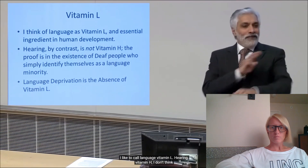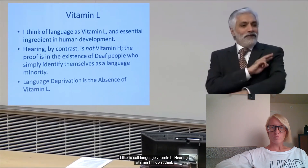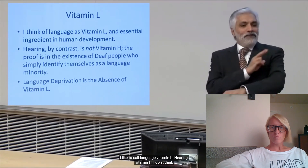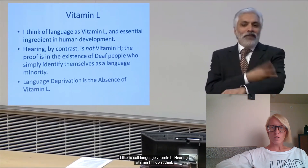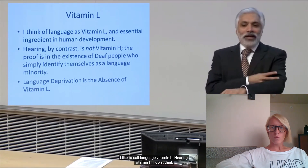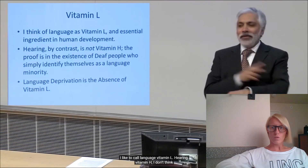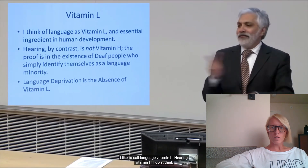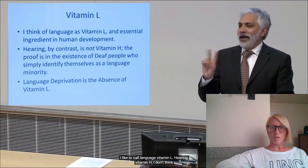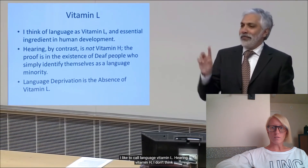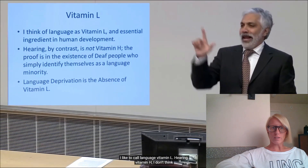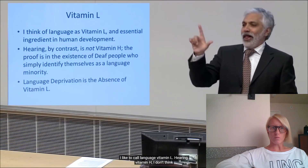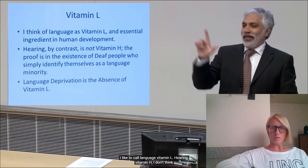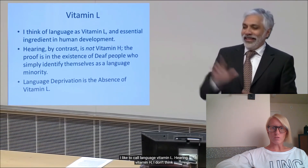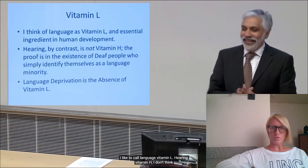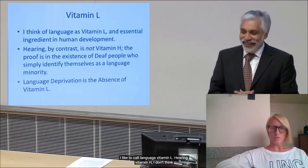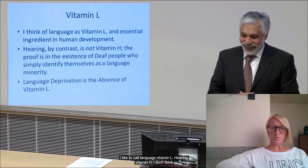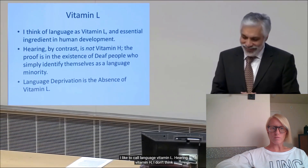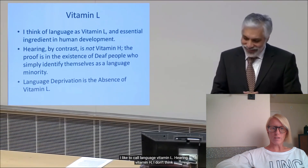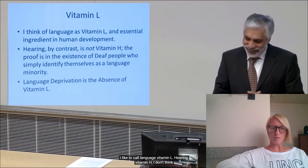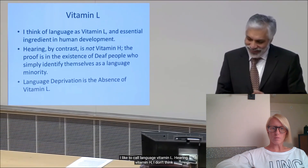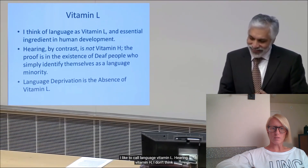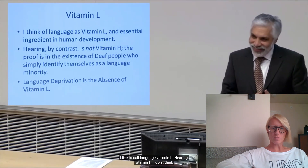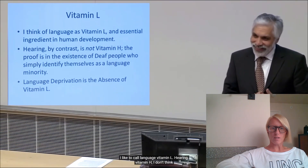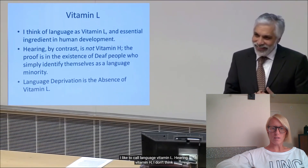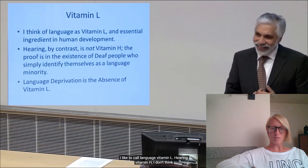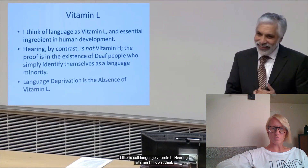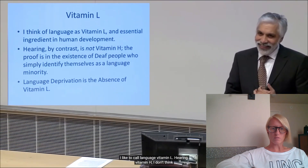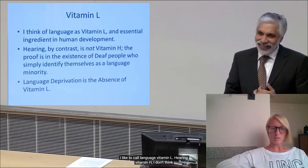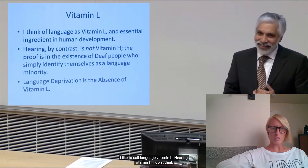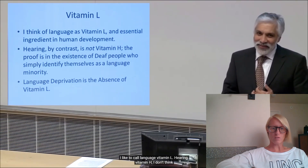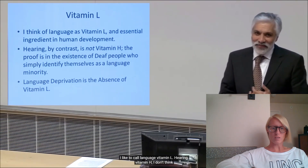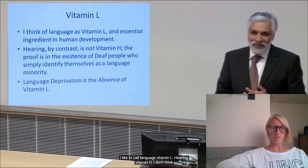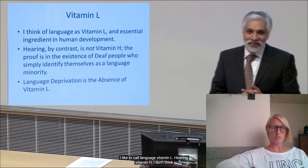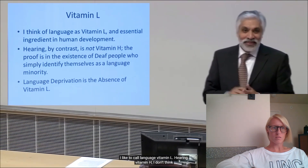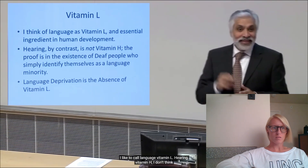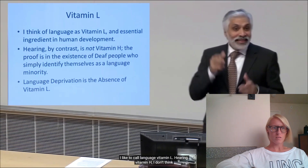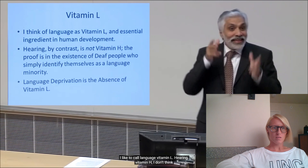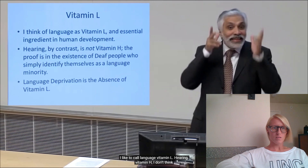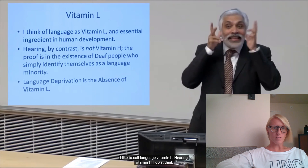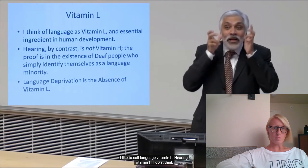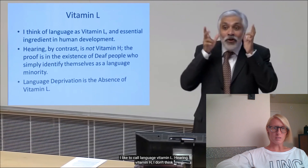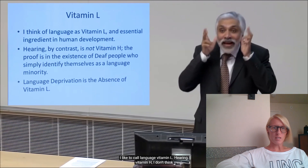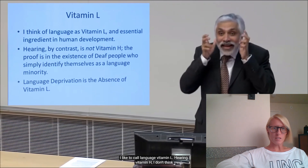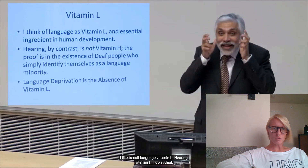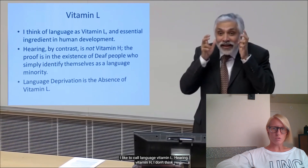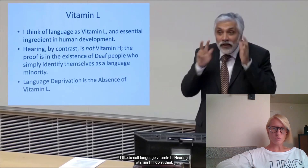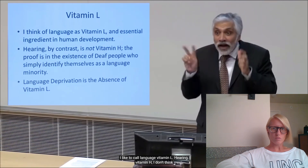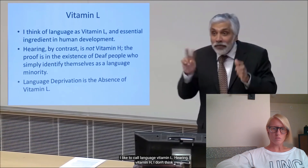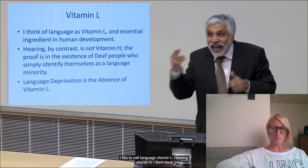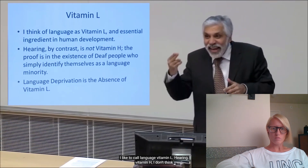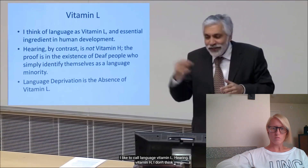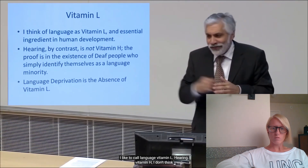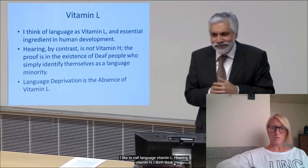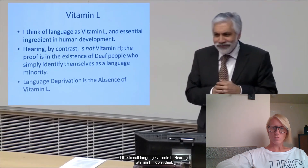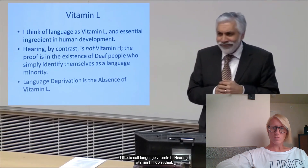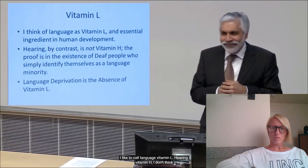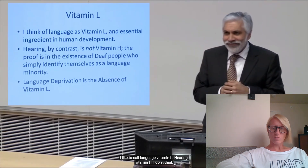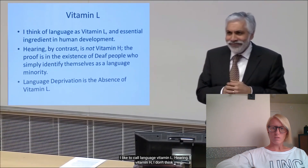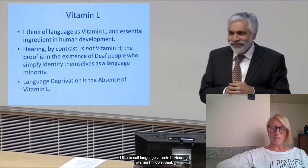I like to call language vitamin L. Vitamin L. Hearing, vitamin H.